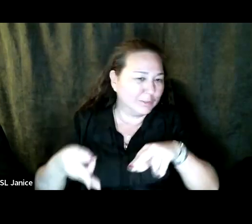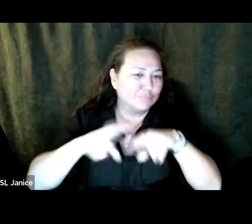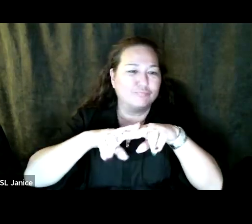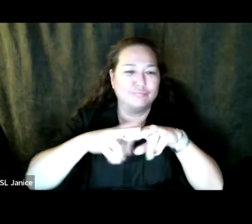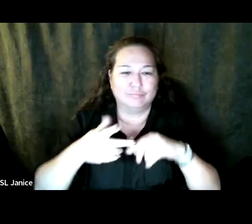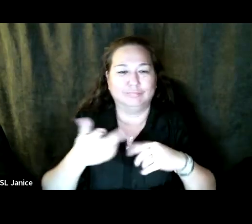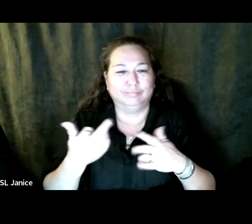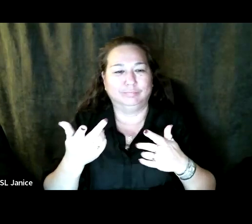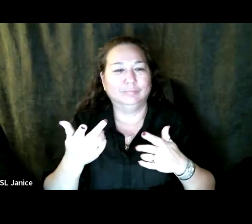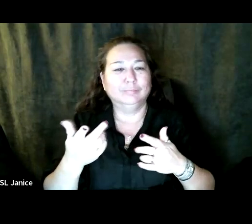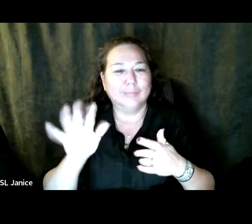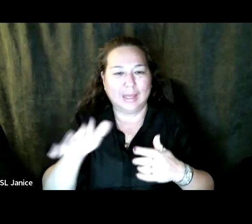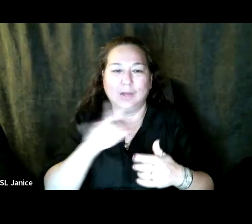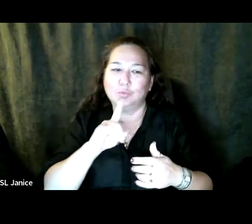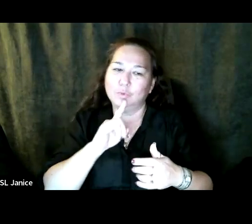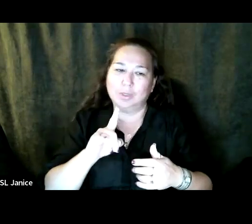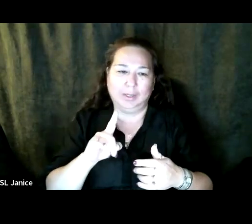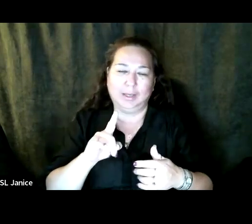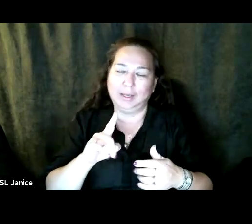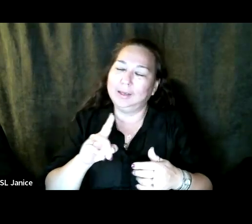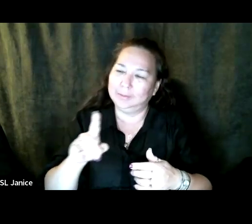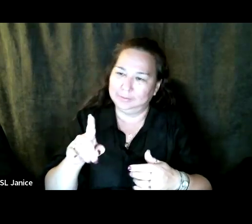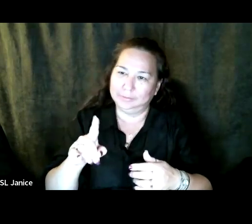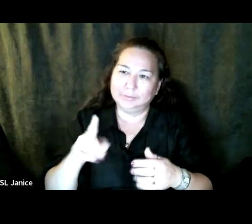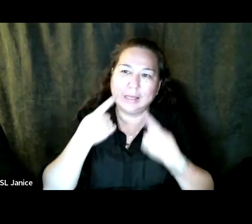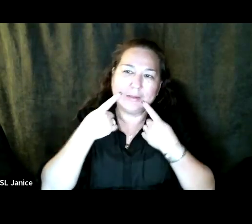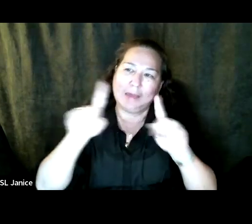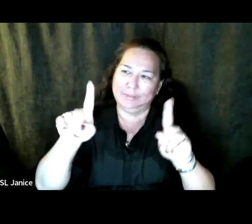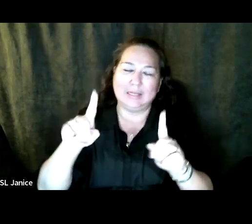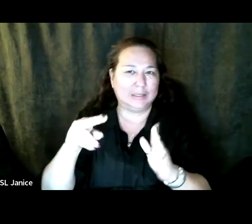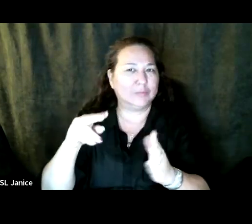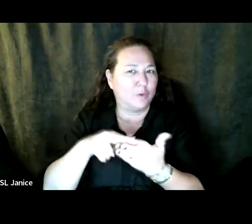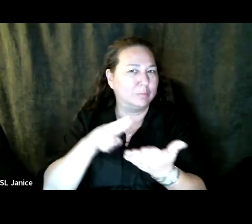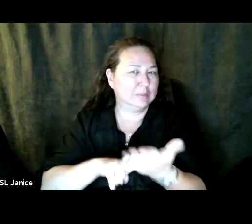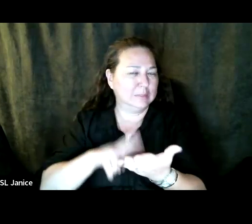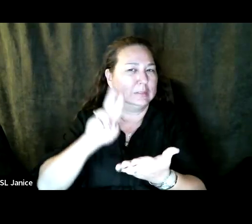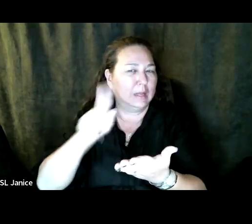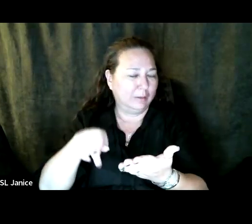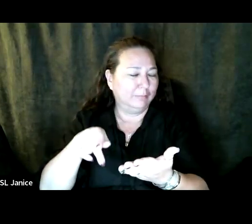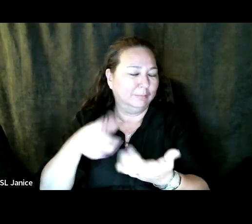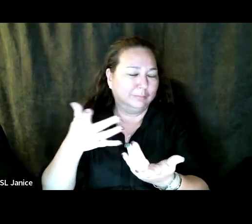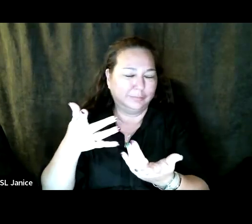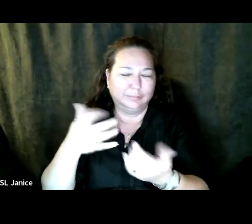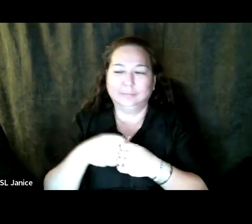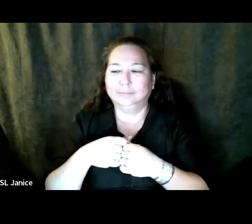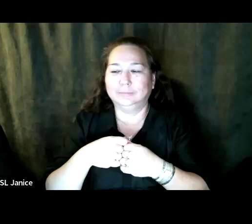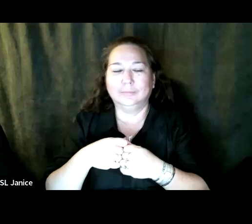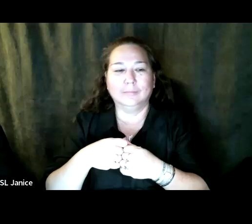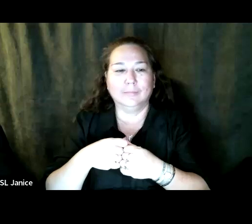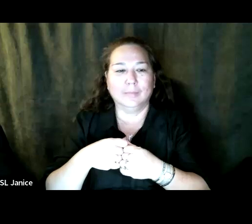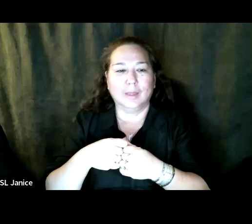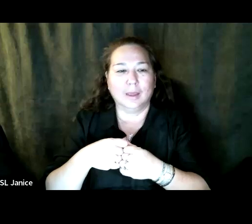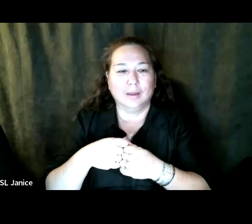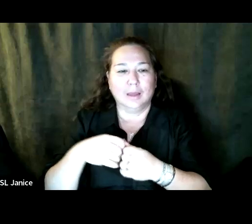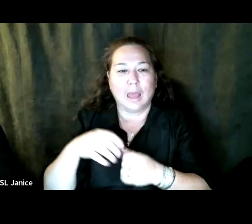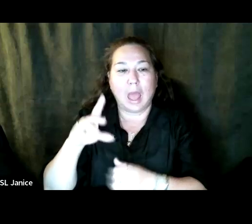successfully expanding its enrollment. Dr. Ted Lombardi, who is our secondary superintendent for college career and readiness, is